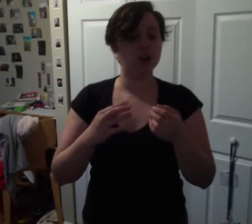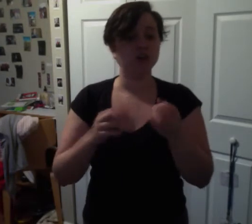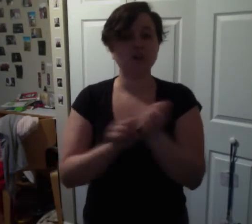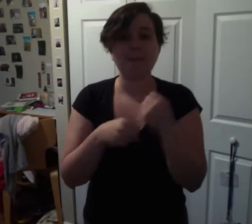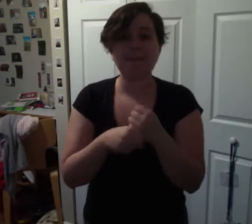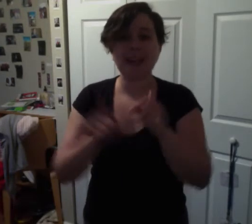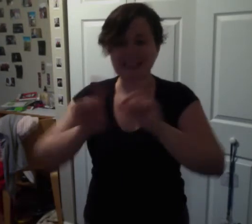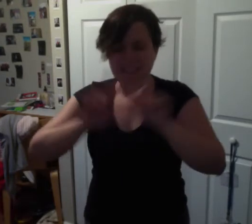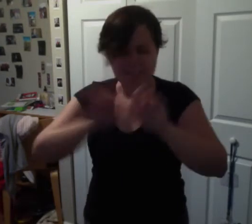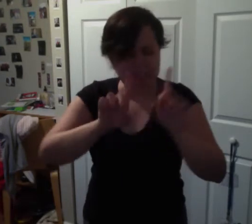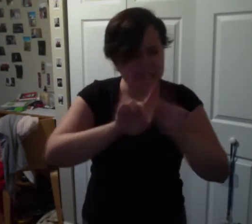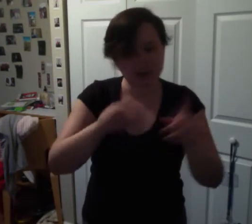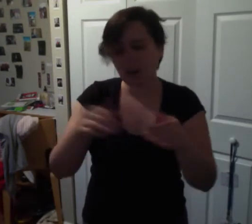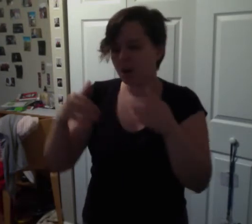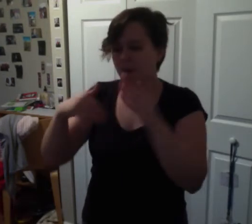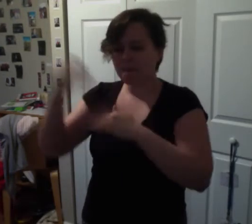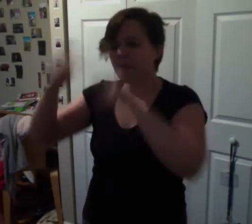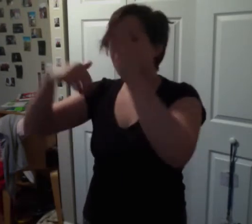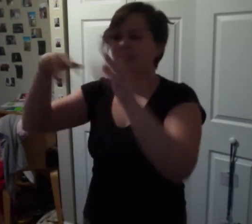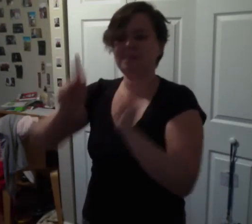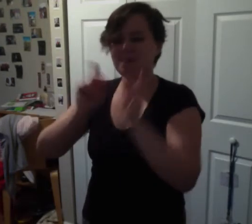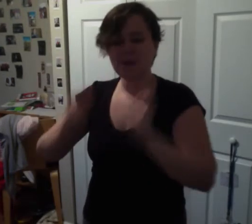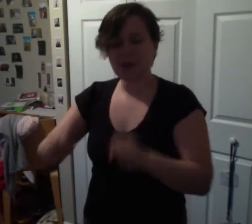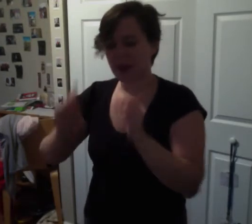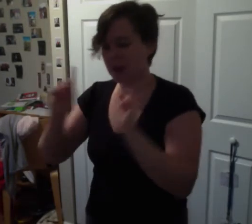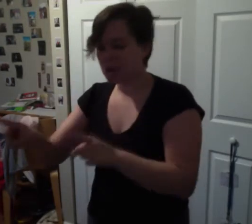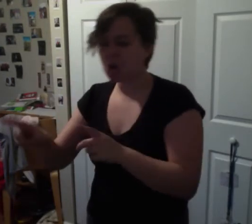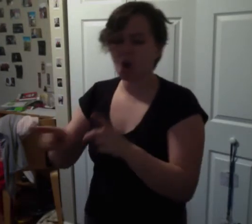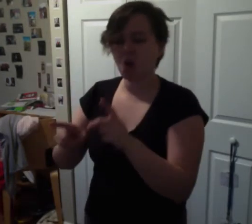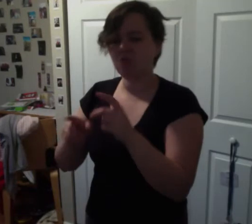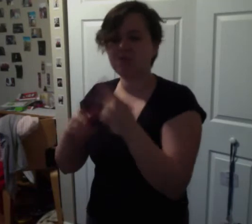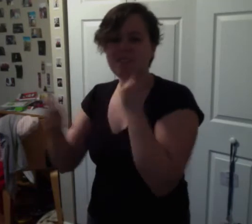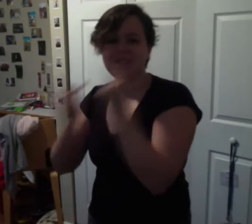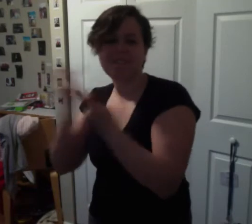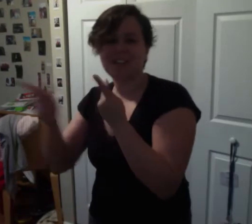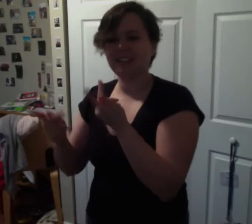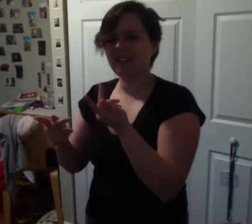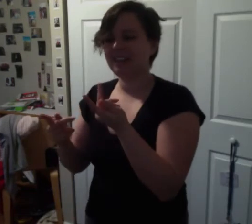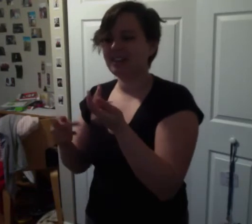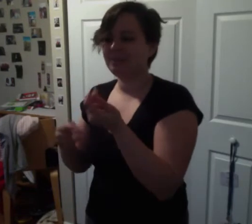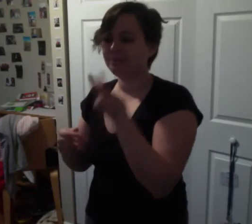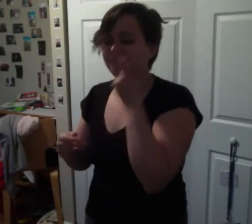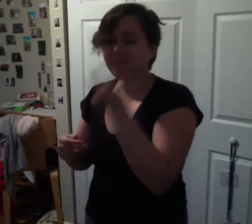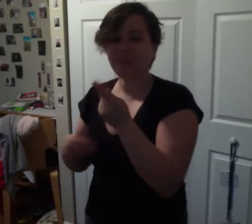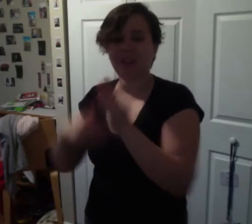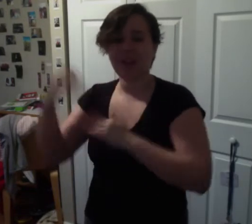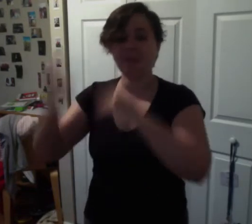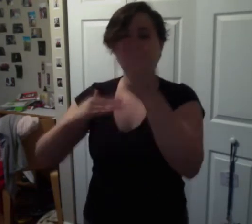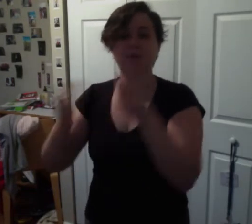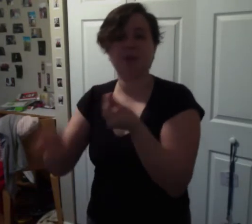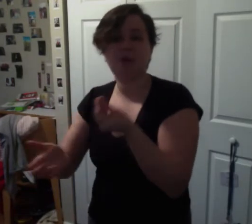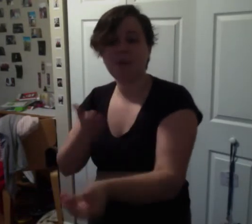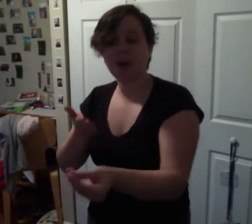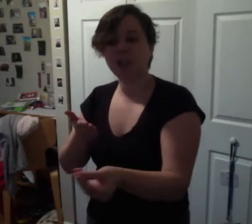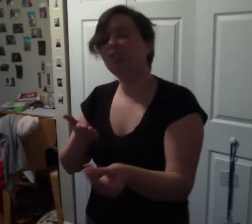stuff around there, that the buildings that we've purchased and rehabbed, which is now around 60 or 70 units, that if we